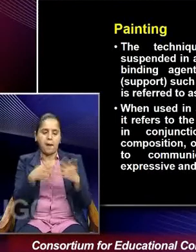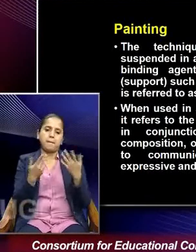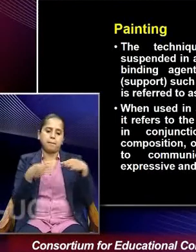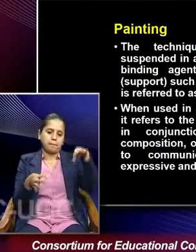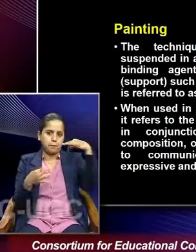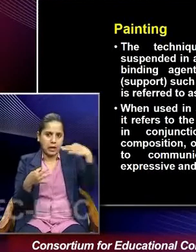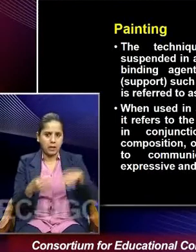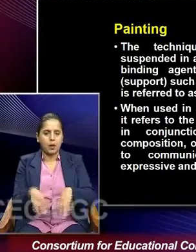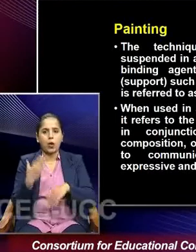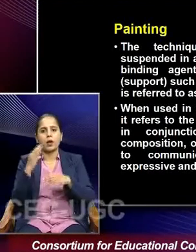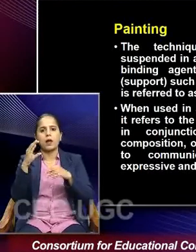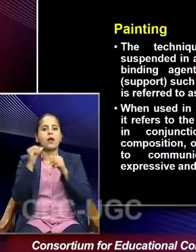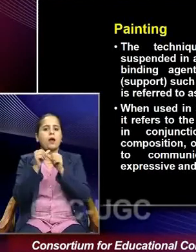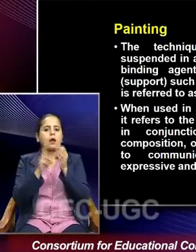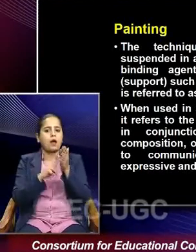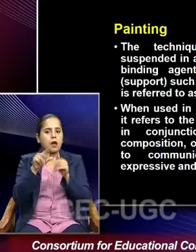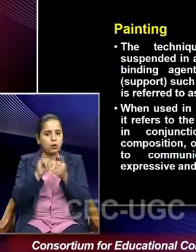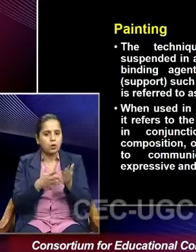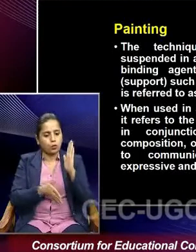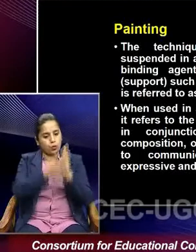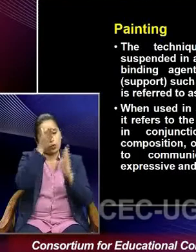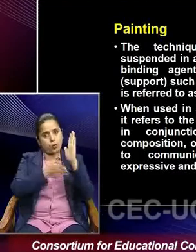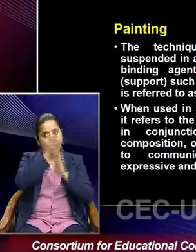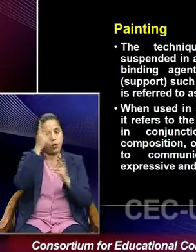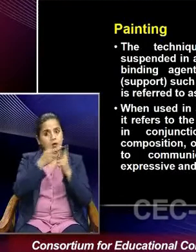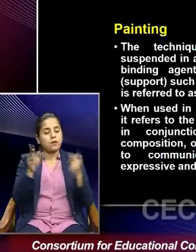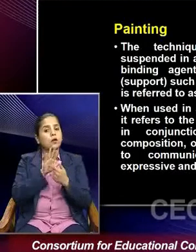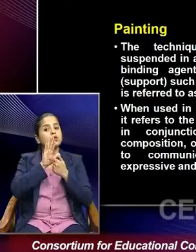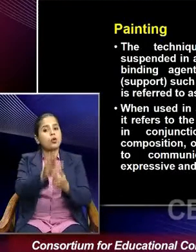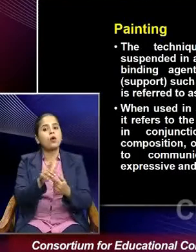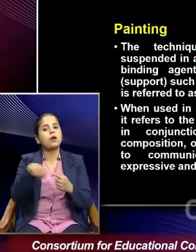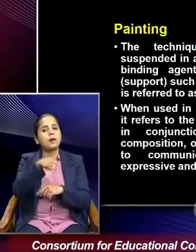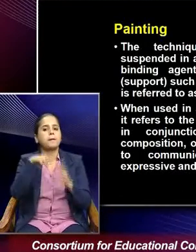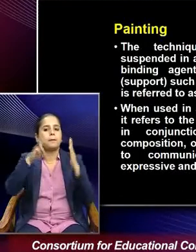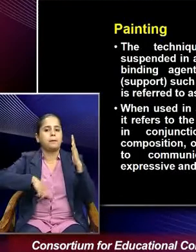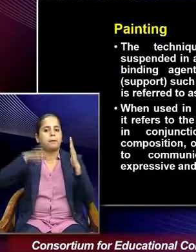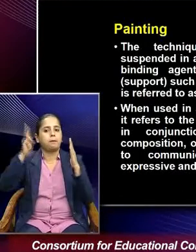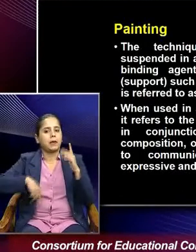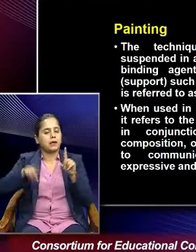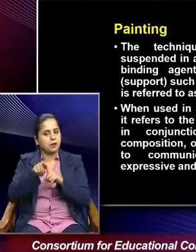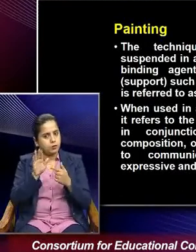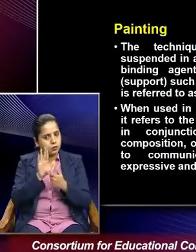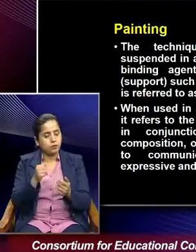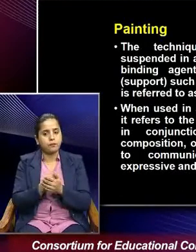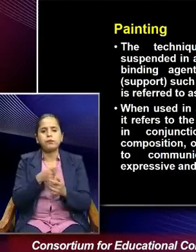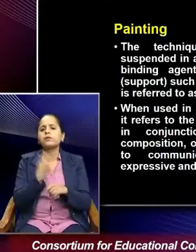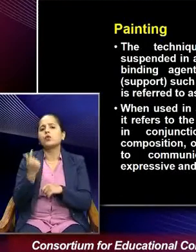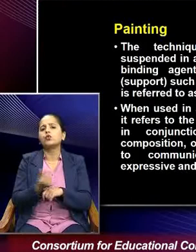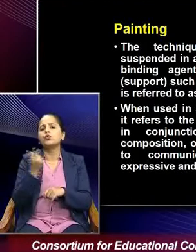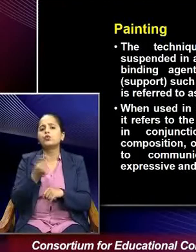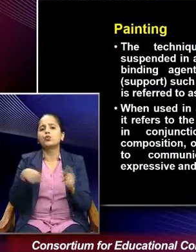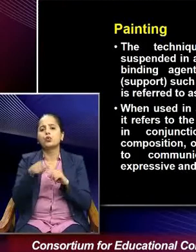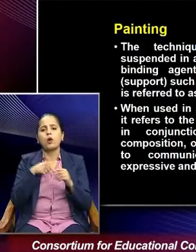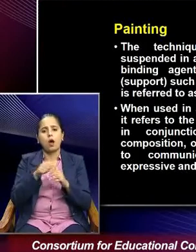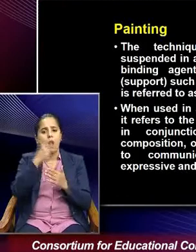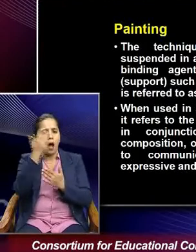or a canvas or a wall, is described as painting. When used in an